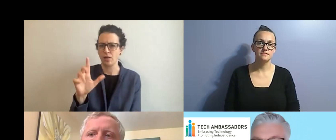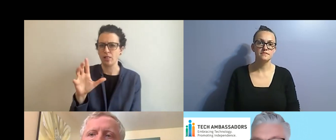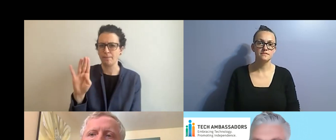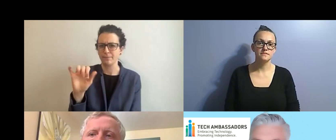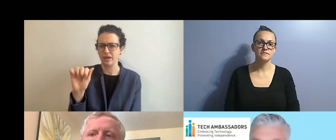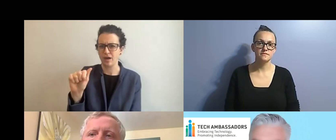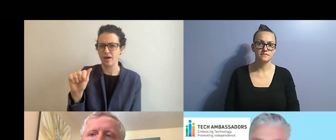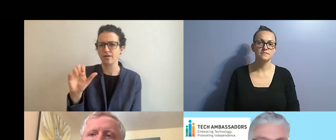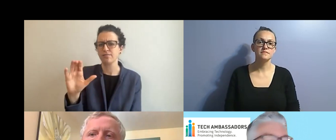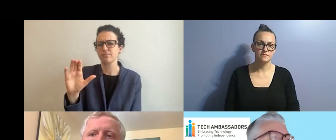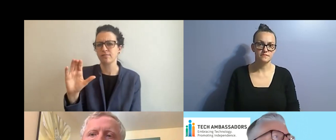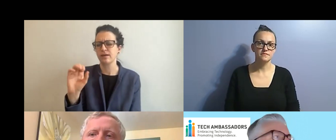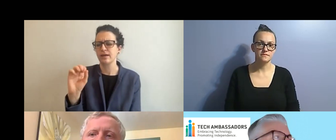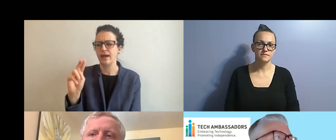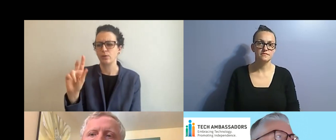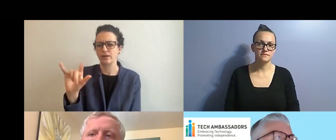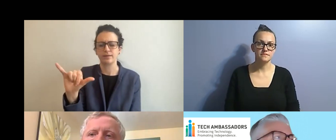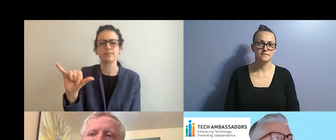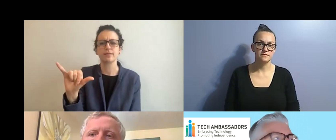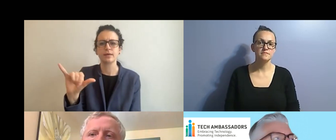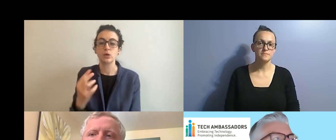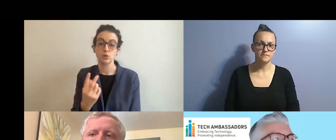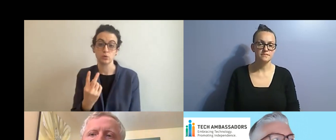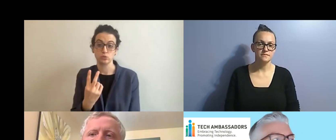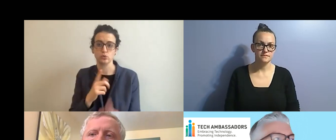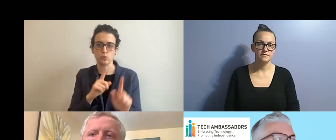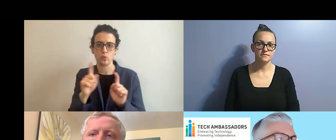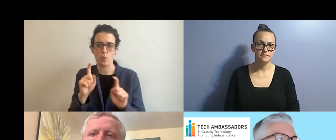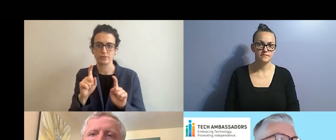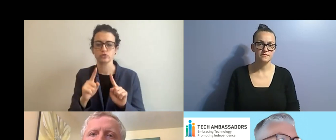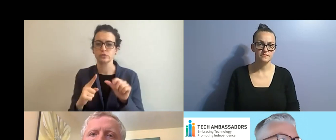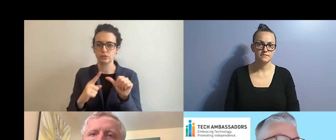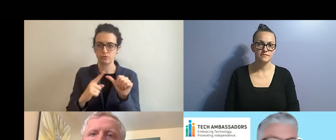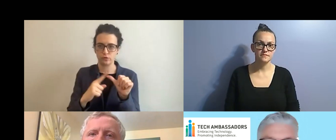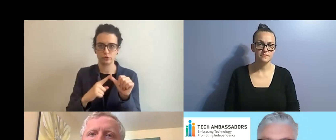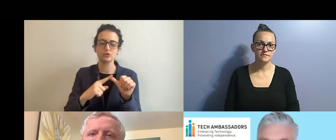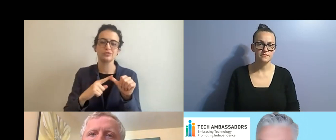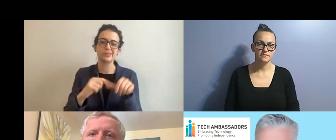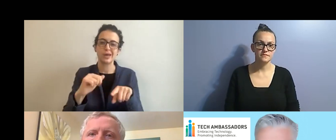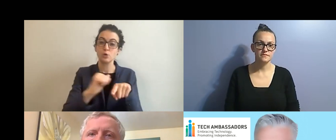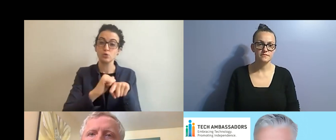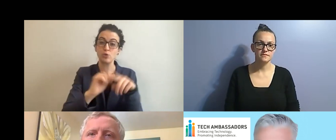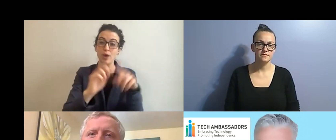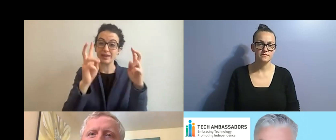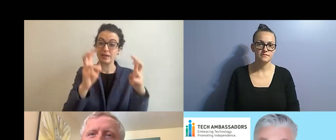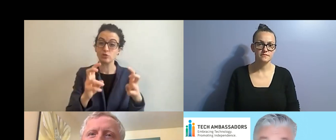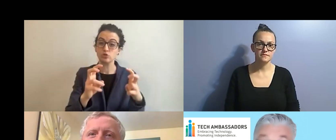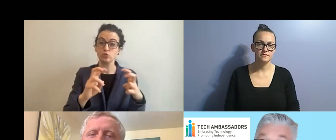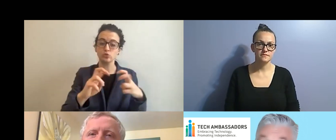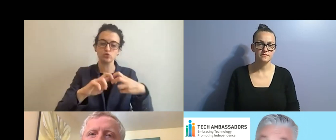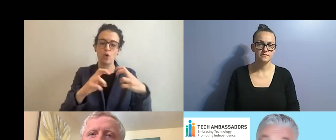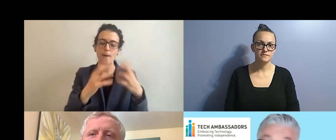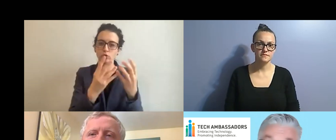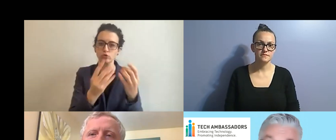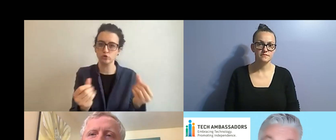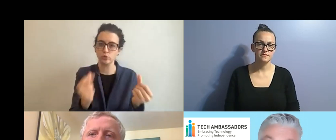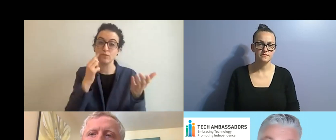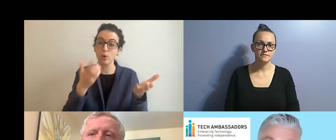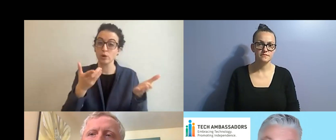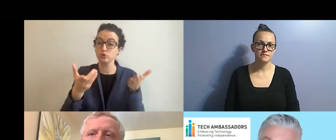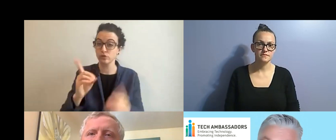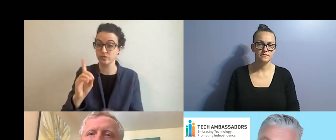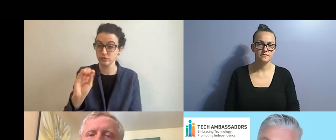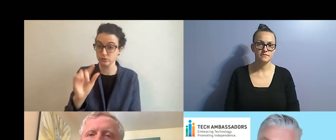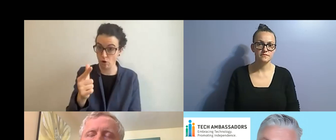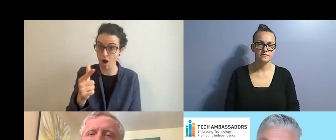So really she has 2 questions. The first one has to do with troubleshooting training issues with a service dog. And Chris, you've got a great amount of experience